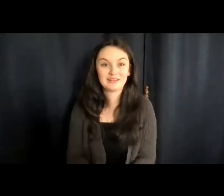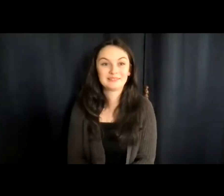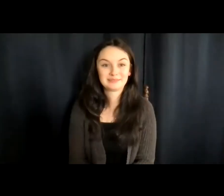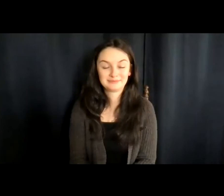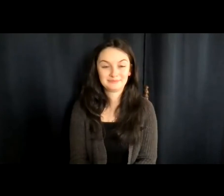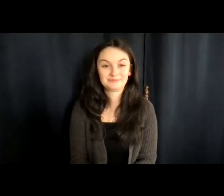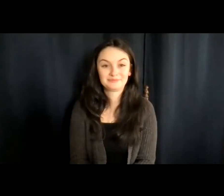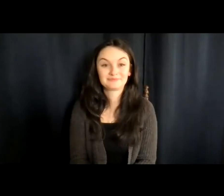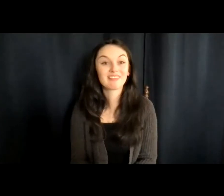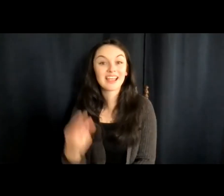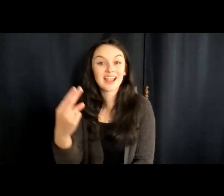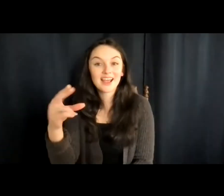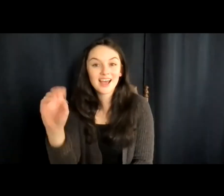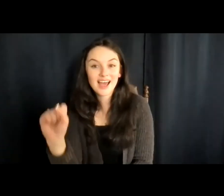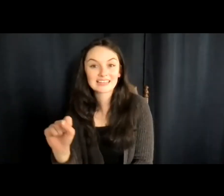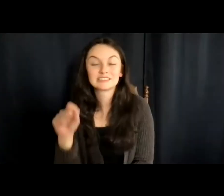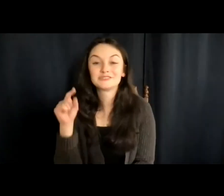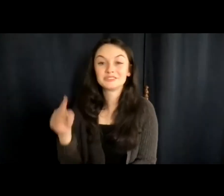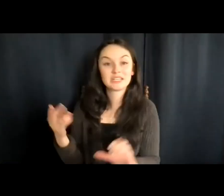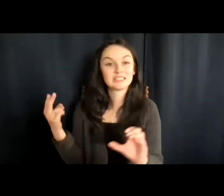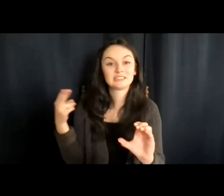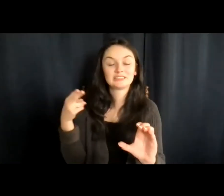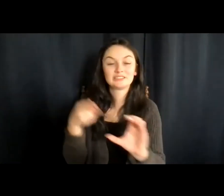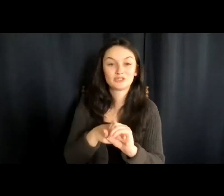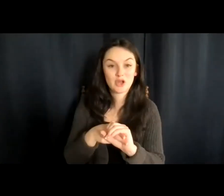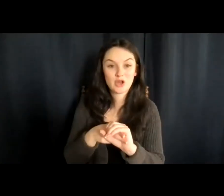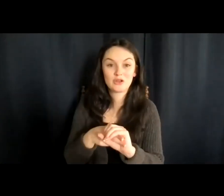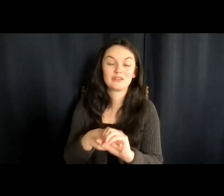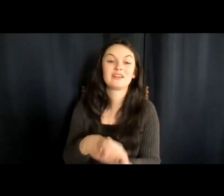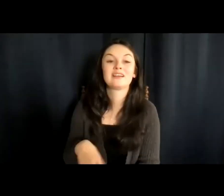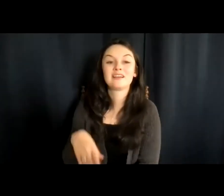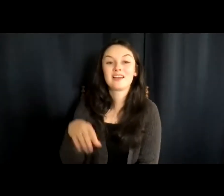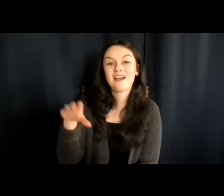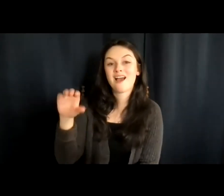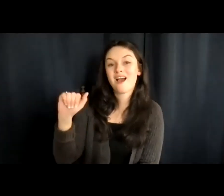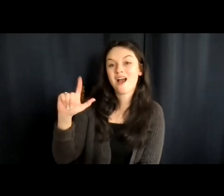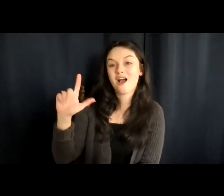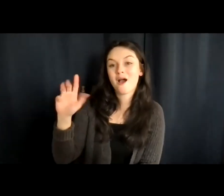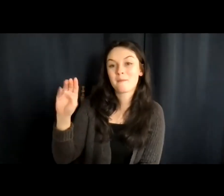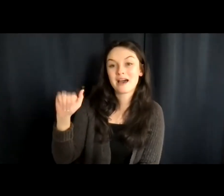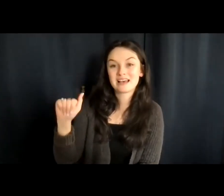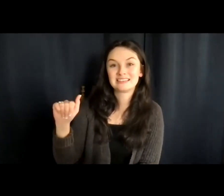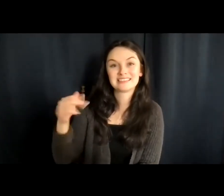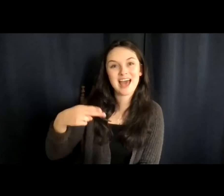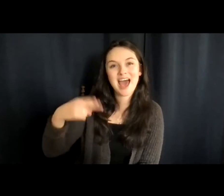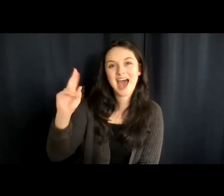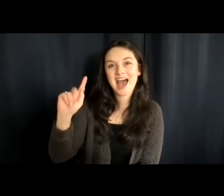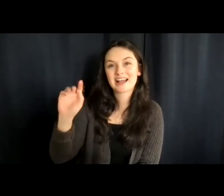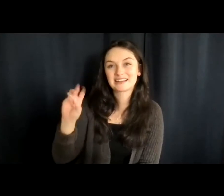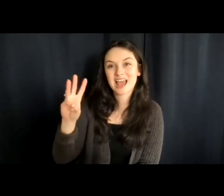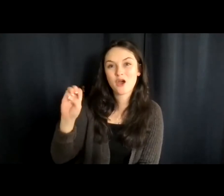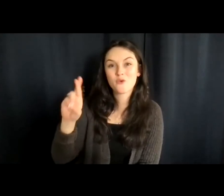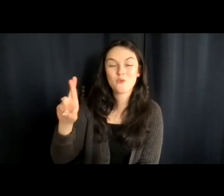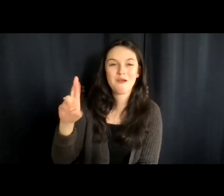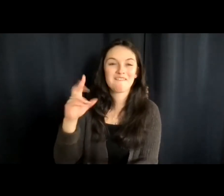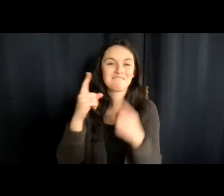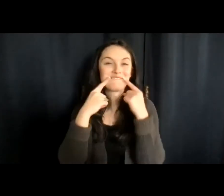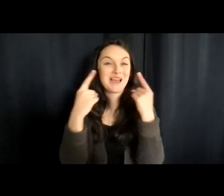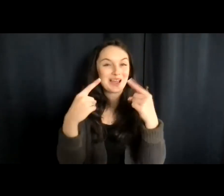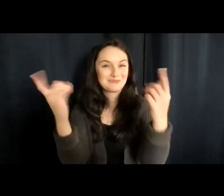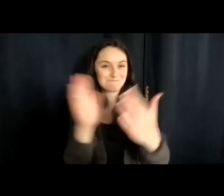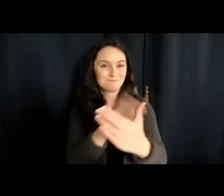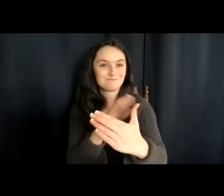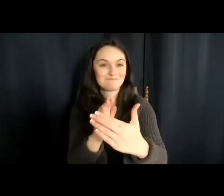In high school, Melba joined Alma's Hightower famous after-school music club. Melba quickly